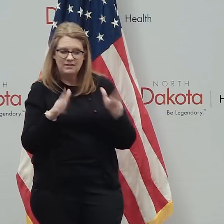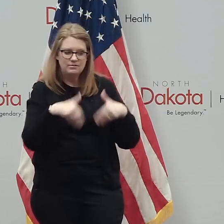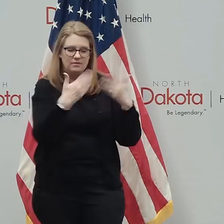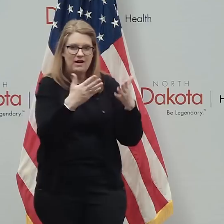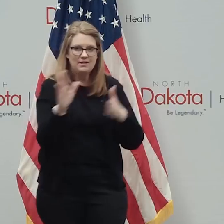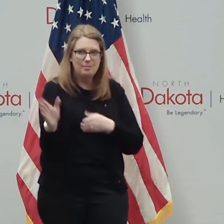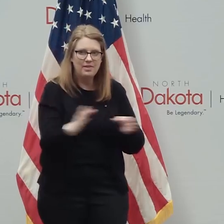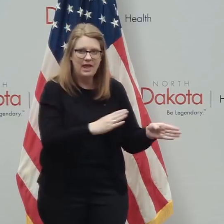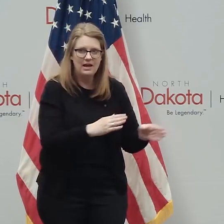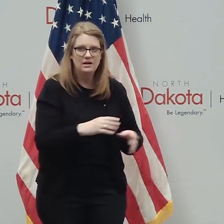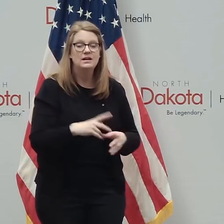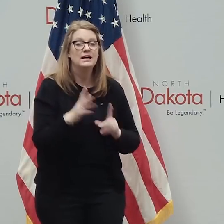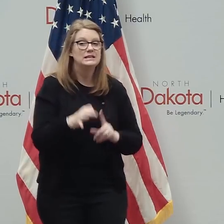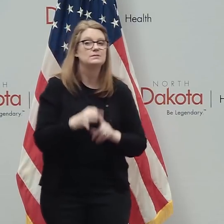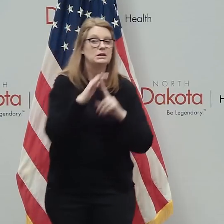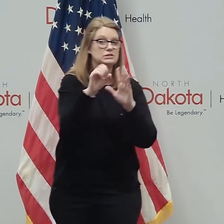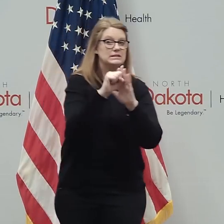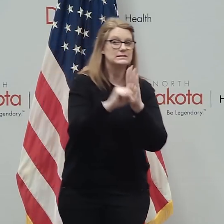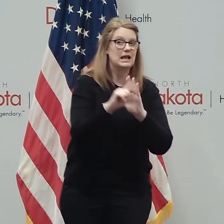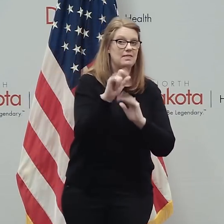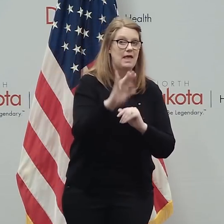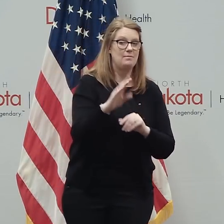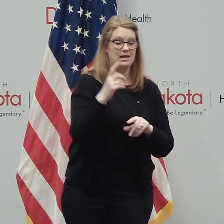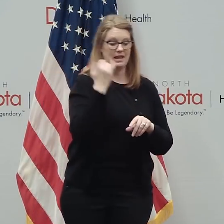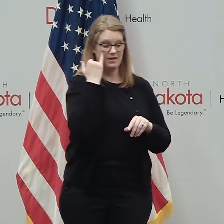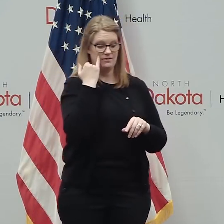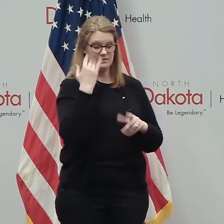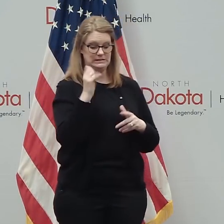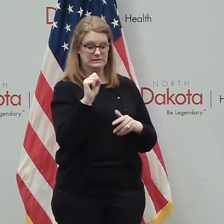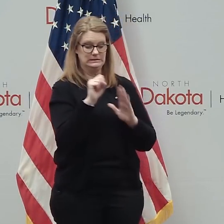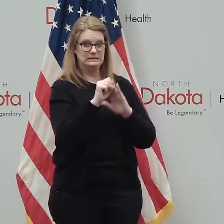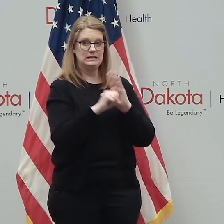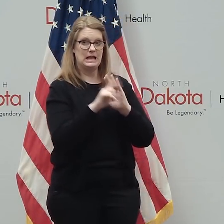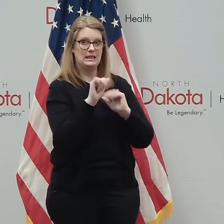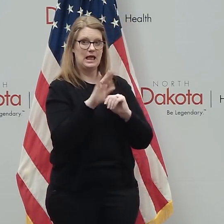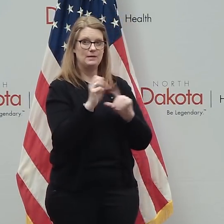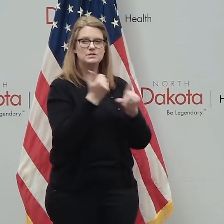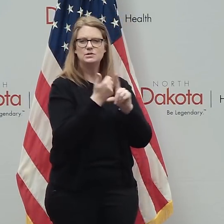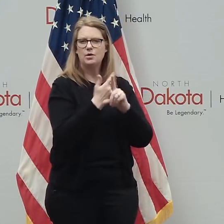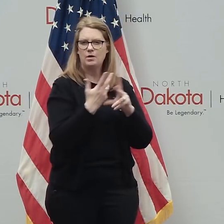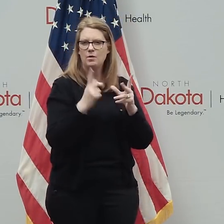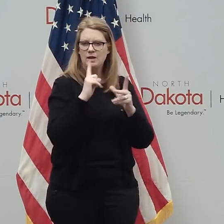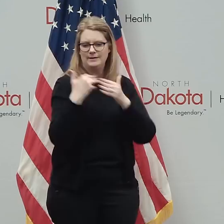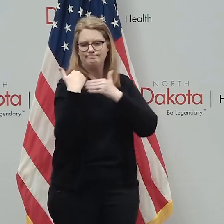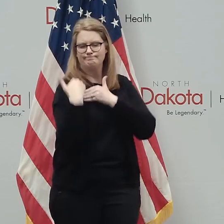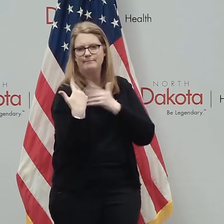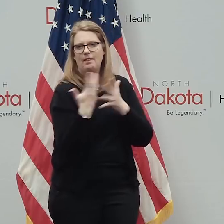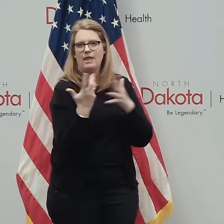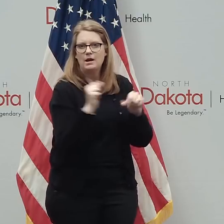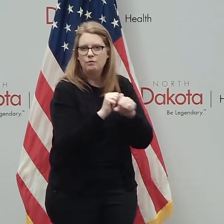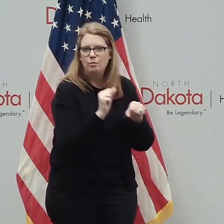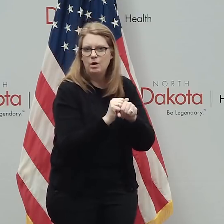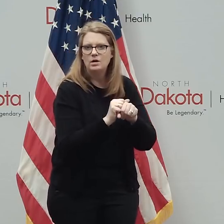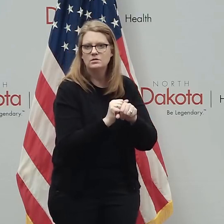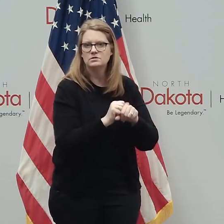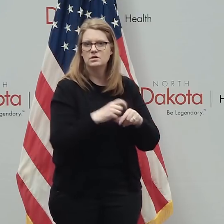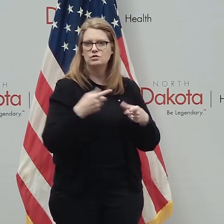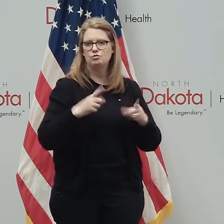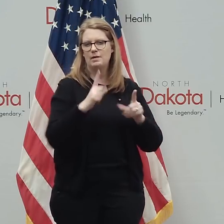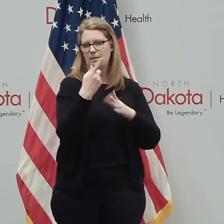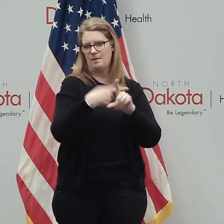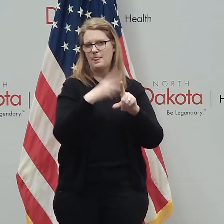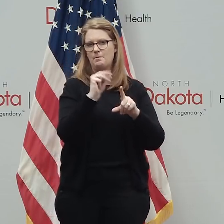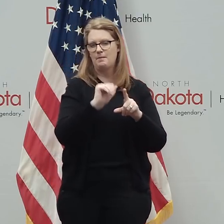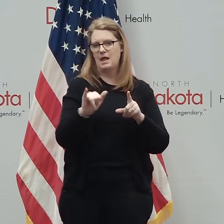the state labs are carrying a big burden of the work, and that we're going to be receiving shipments once a week from FEMA throughout the month of May.